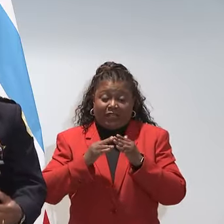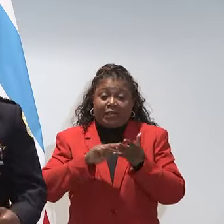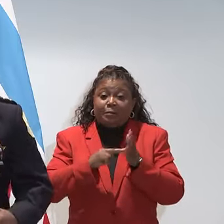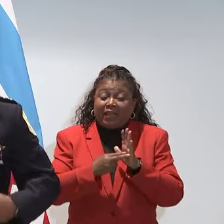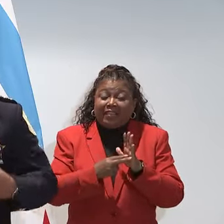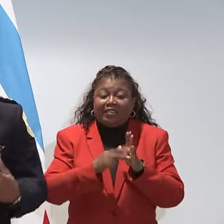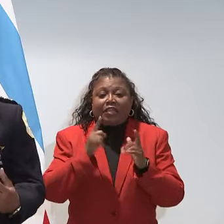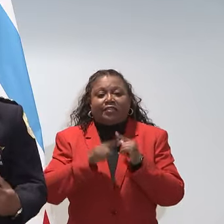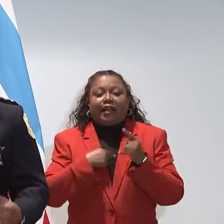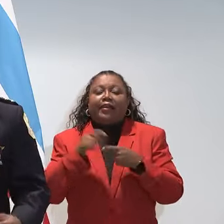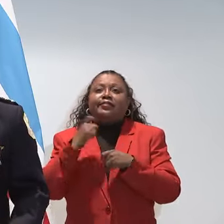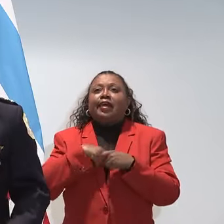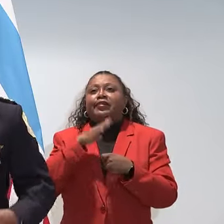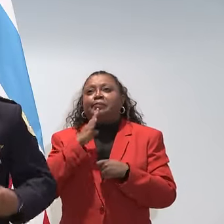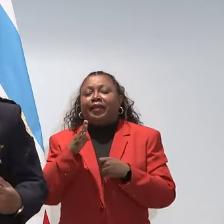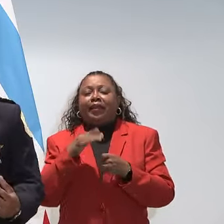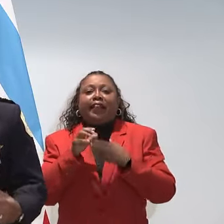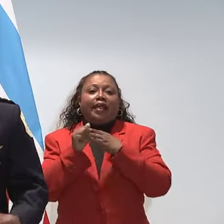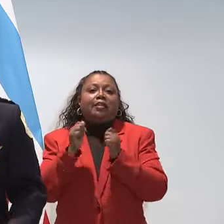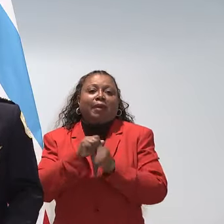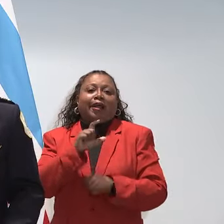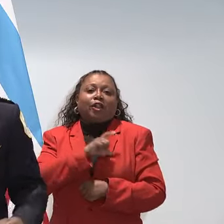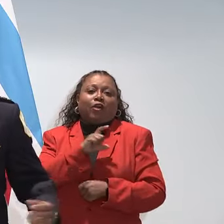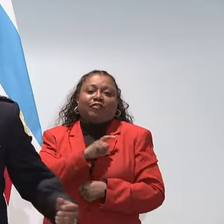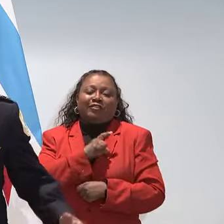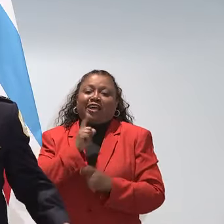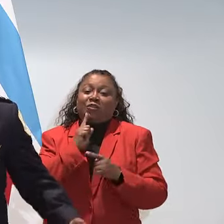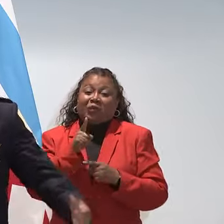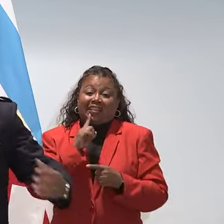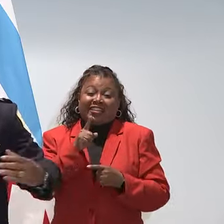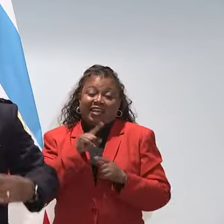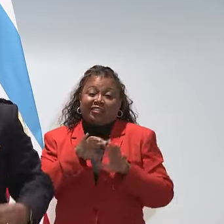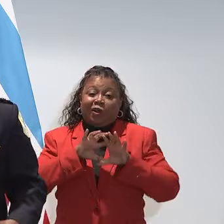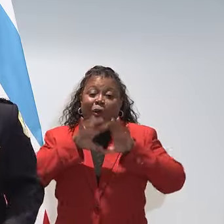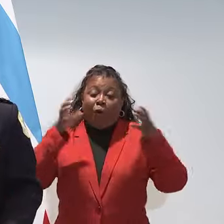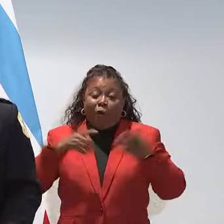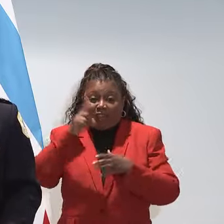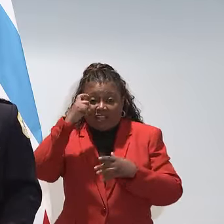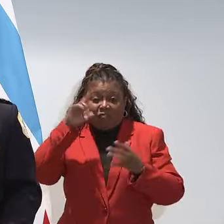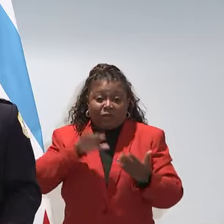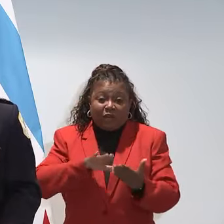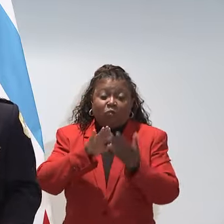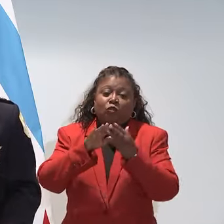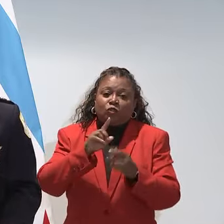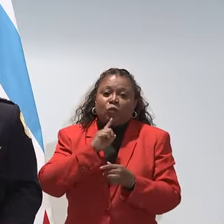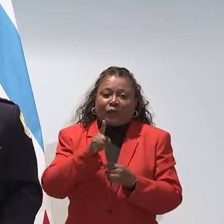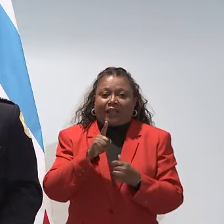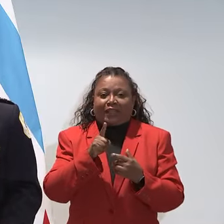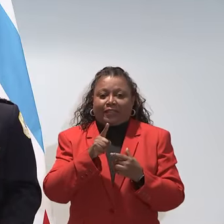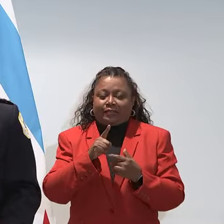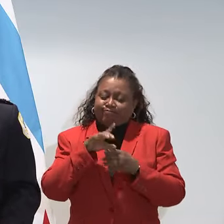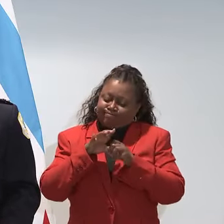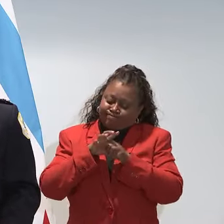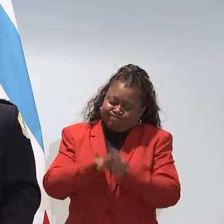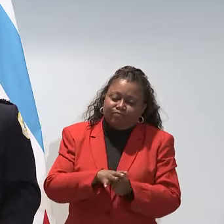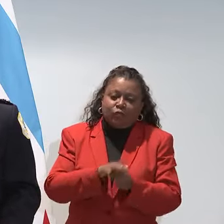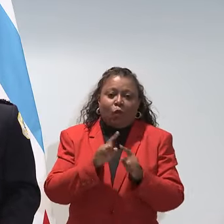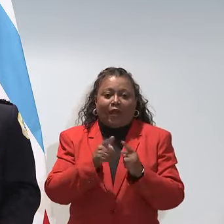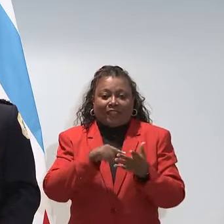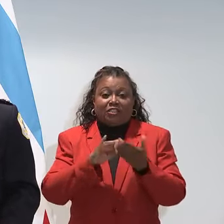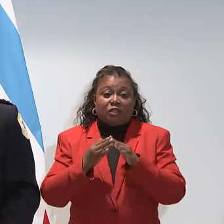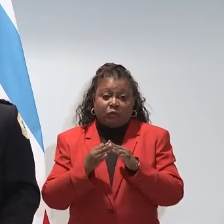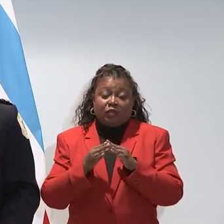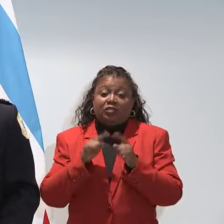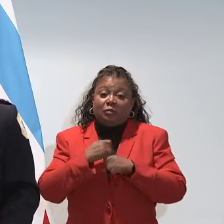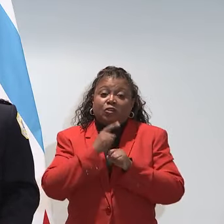needs, instead of it being led by law enforcement. It really is a whole of government approach to really bear down on these